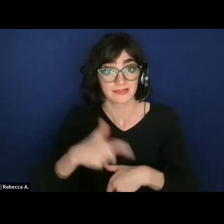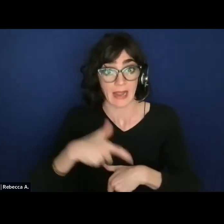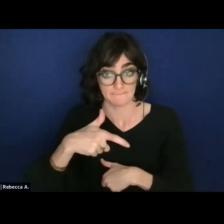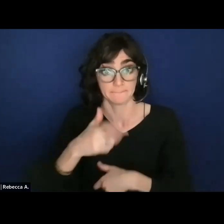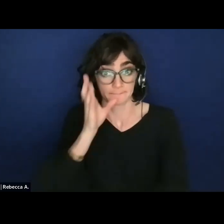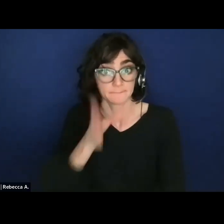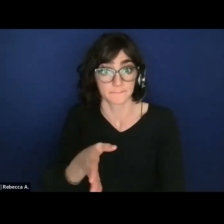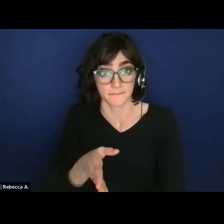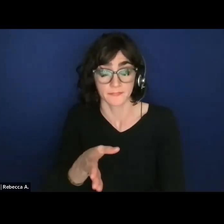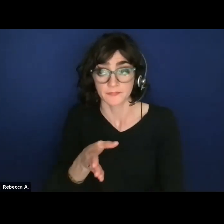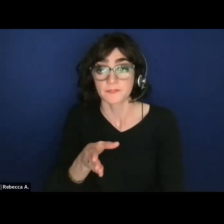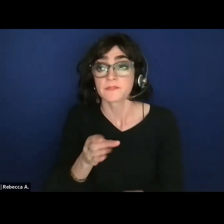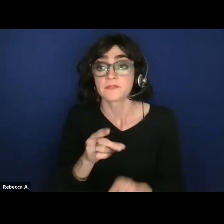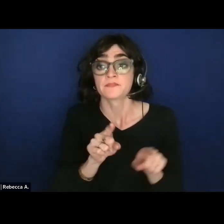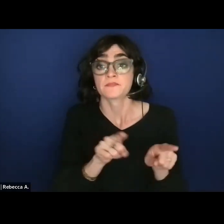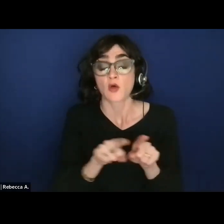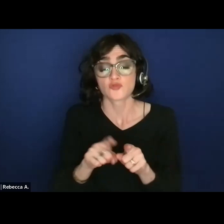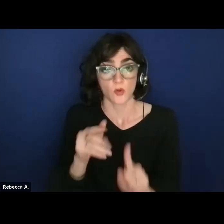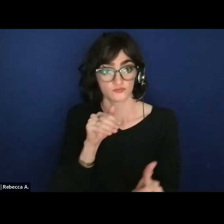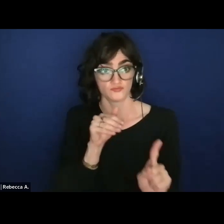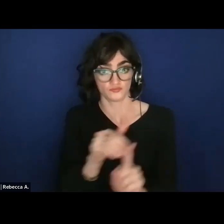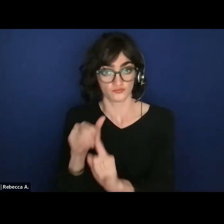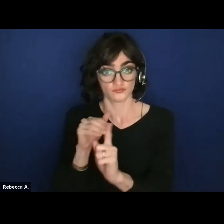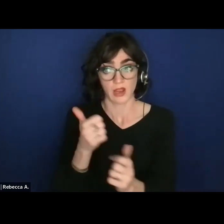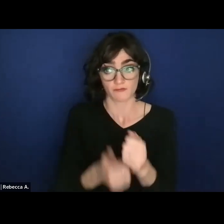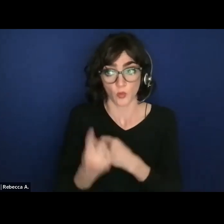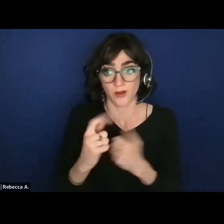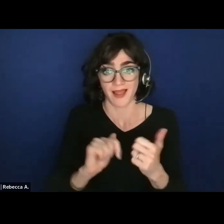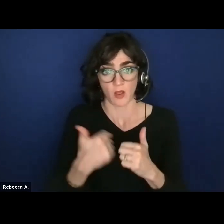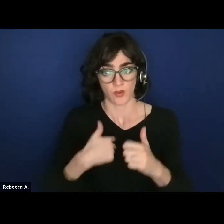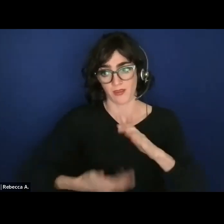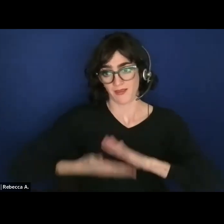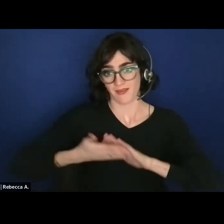want to remind folks about how we do public comment.